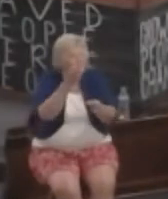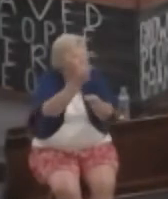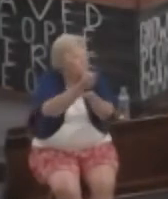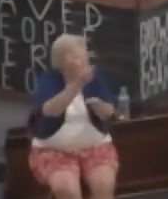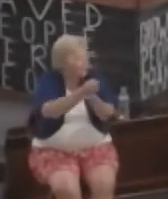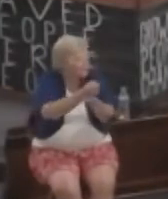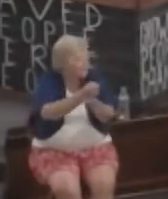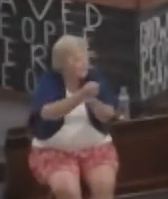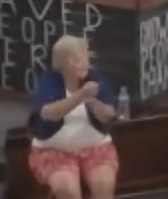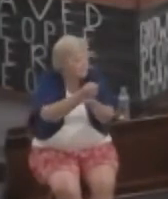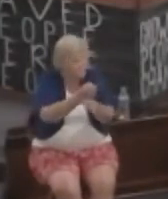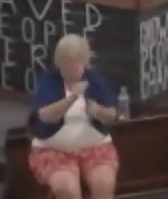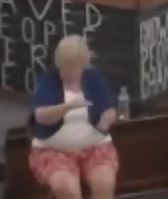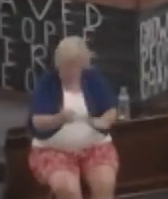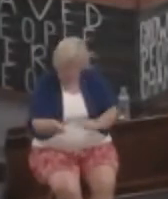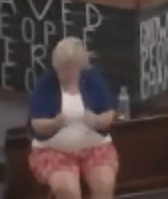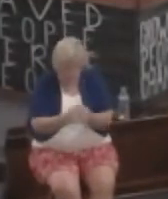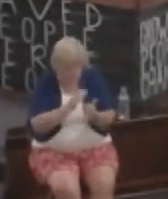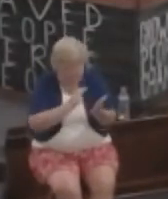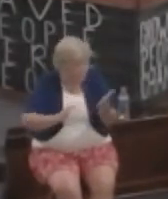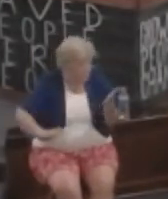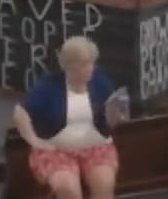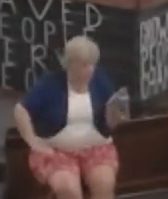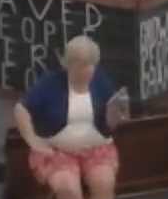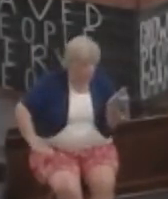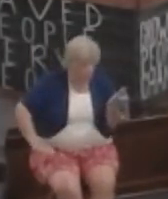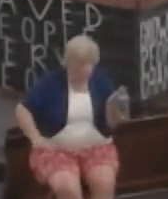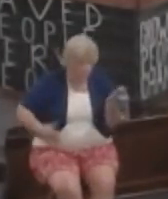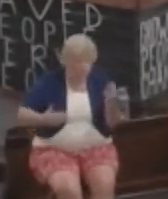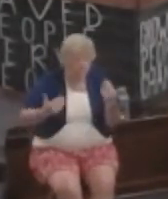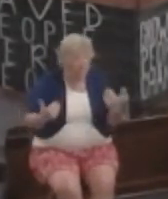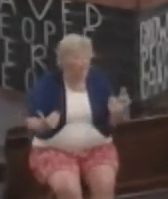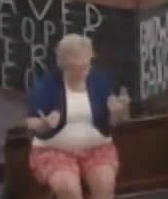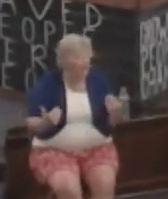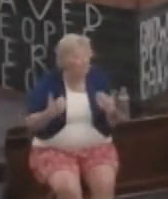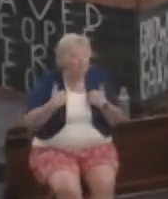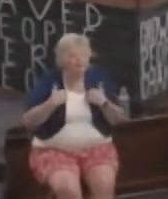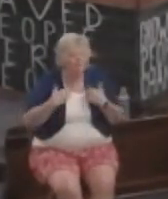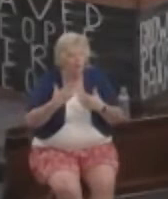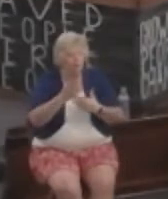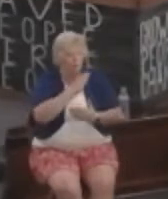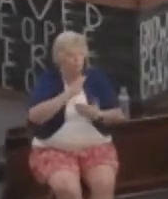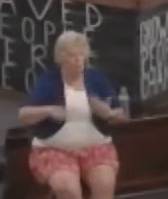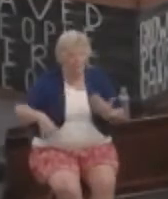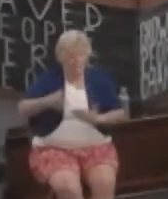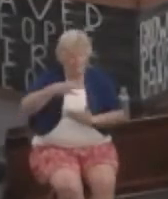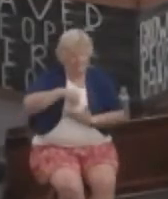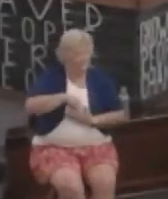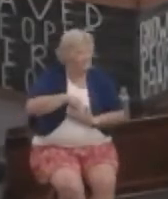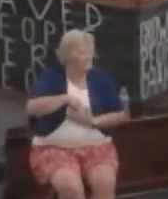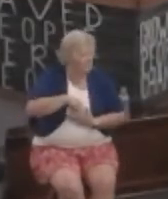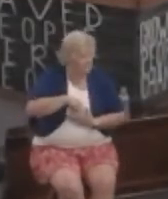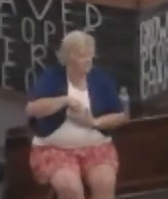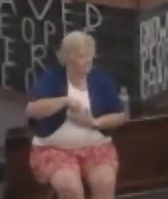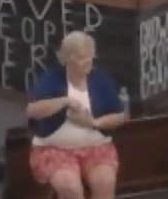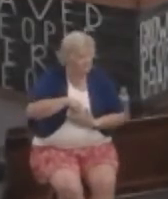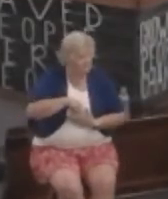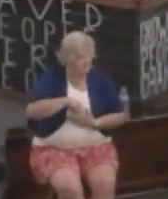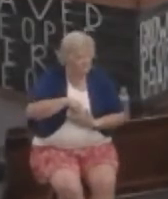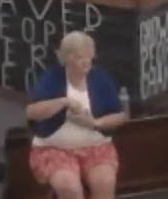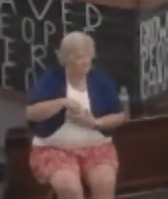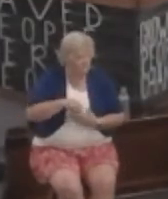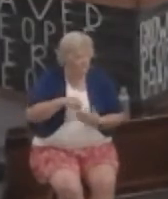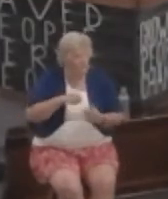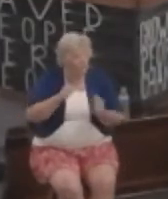you who were baptized into Christ have clothed yourselves with Christ." If you,